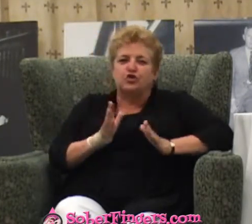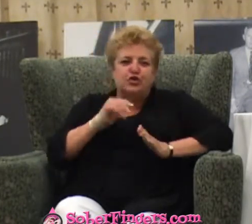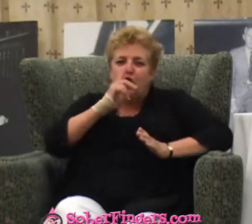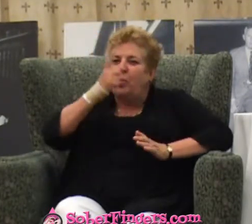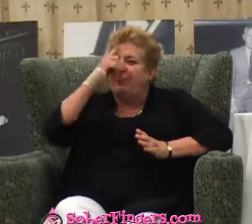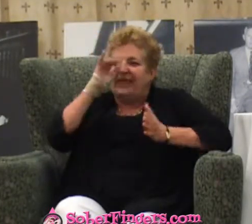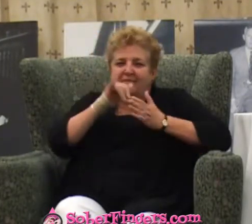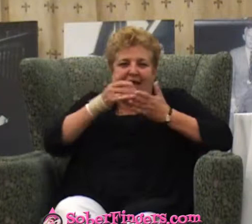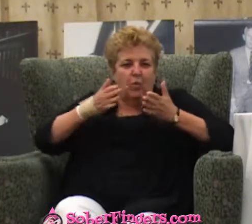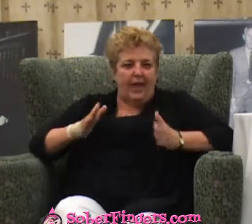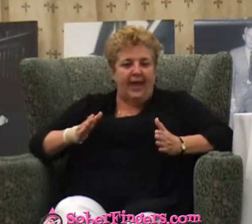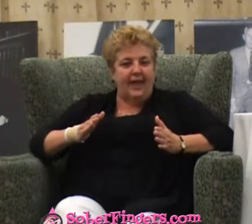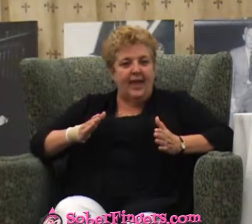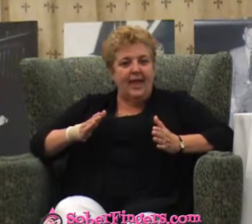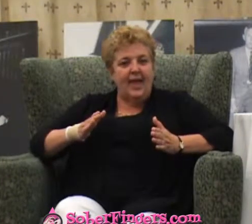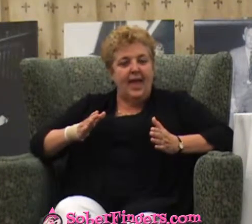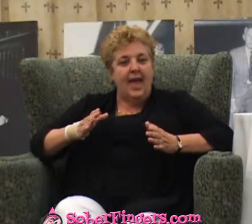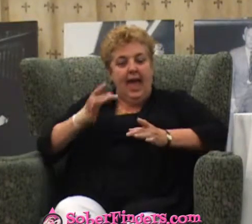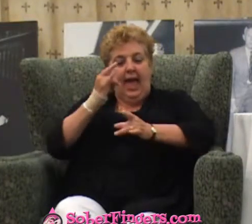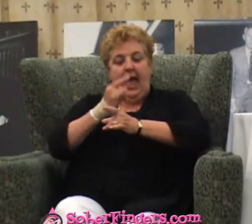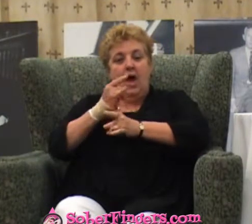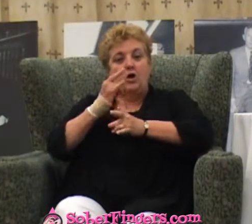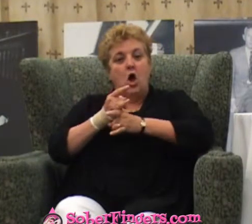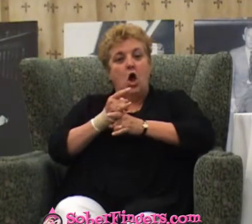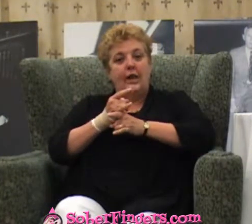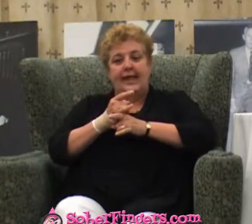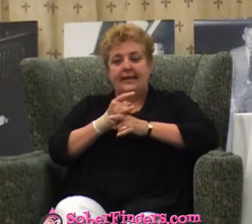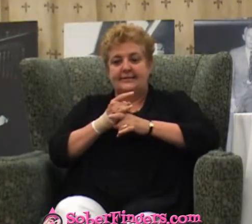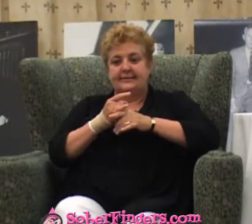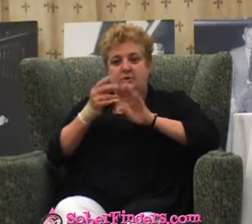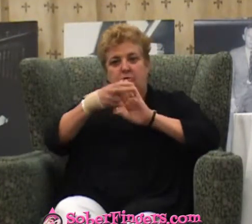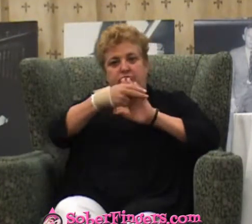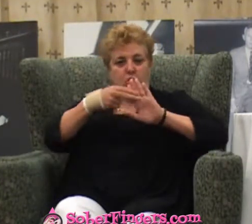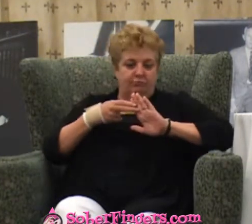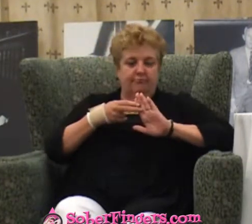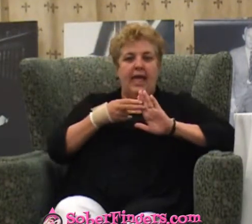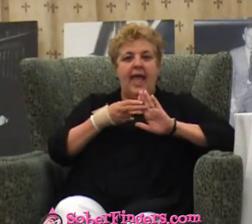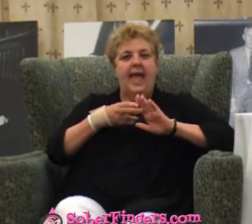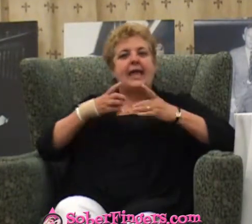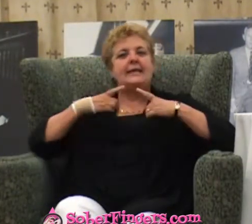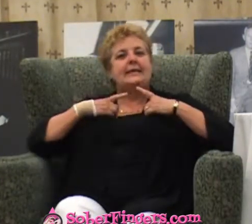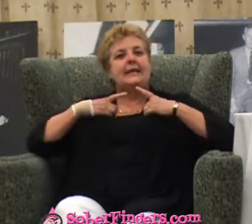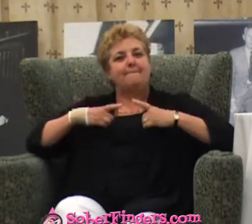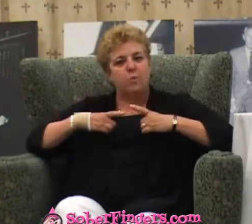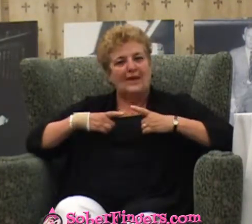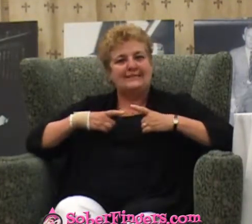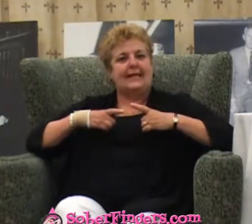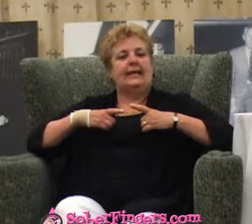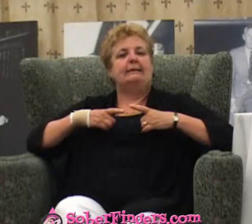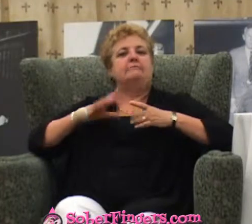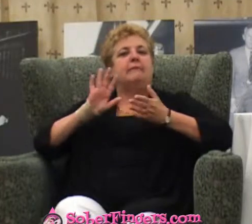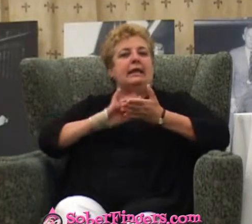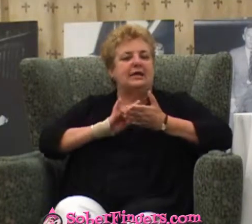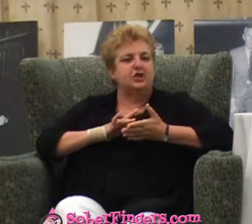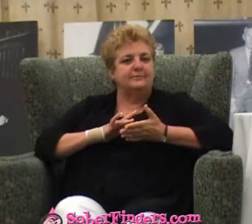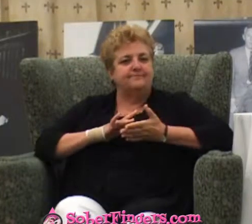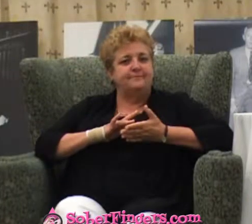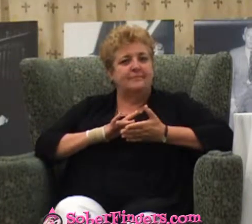Alcohol is classified by the AMA as a depressant. 9 out of 10 people that pick up a drink, they have a